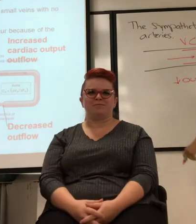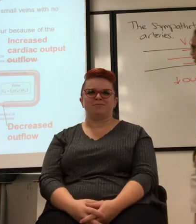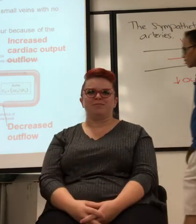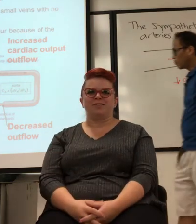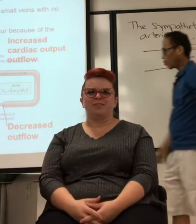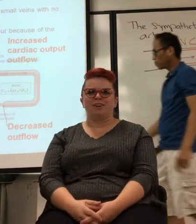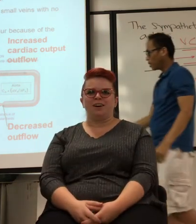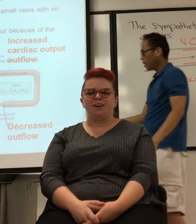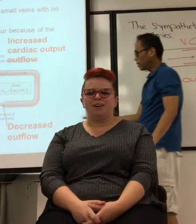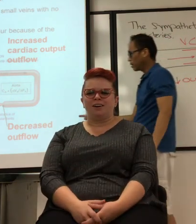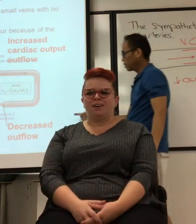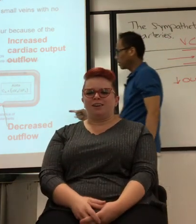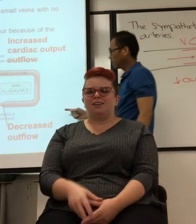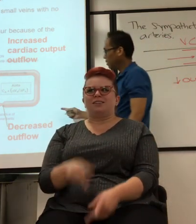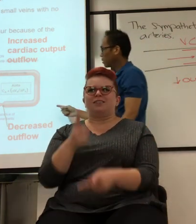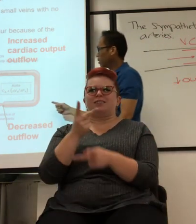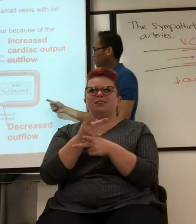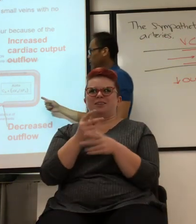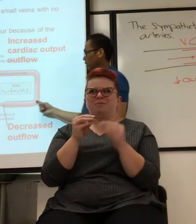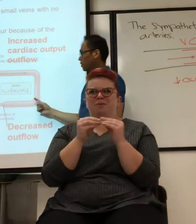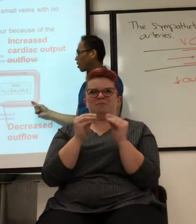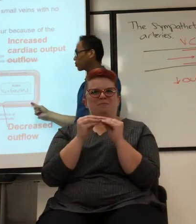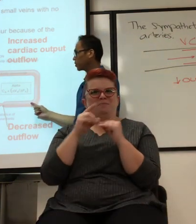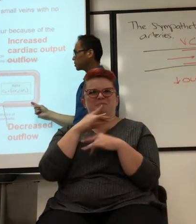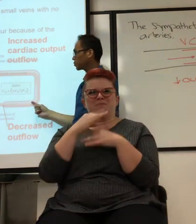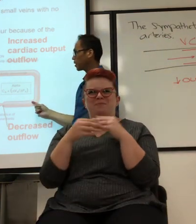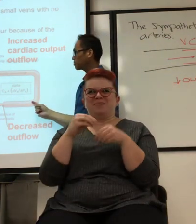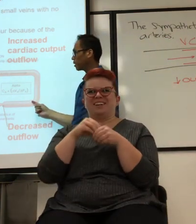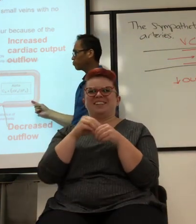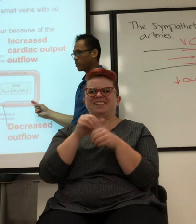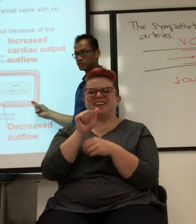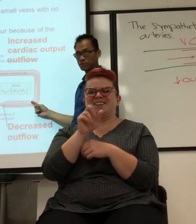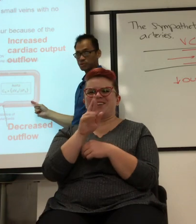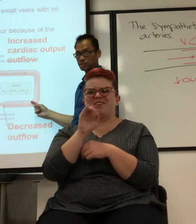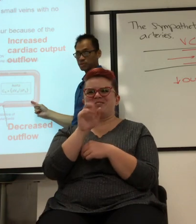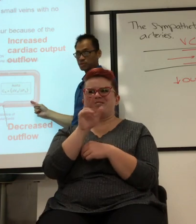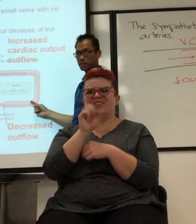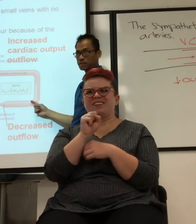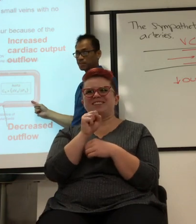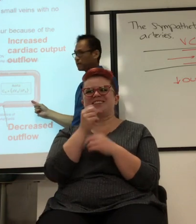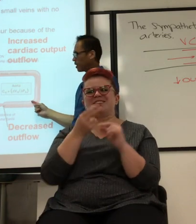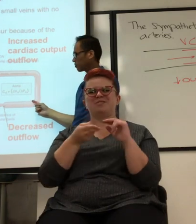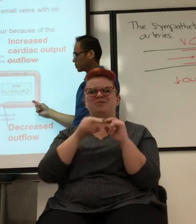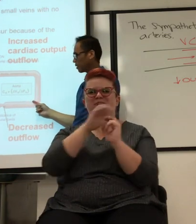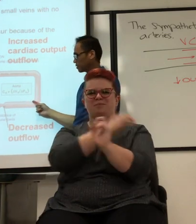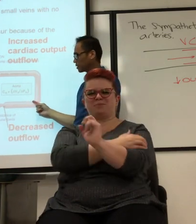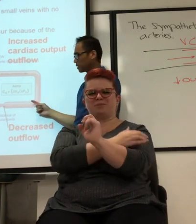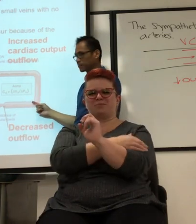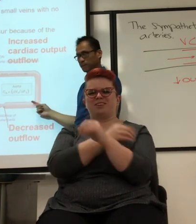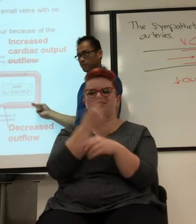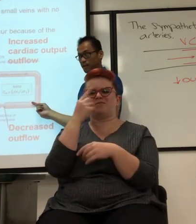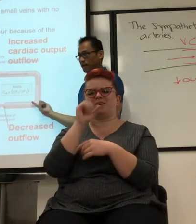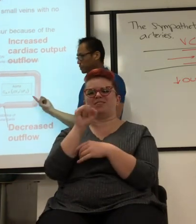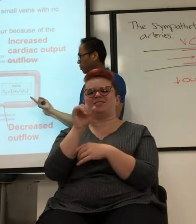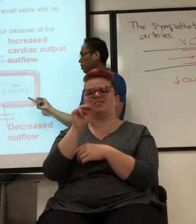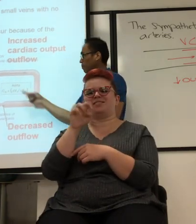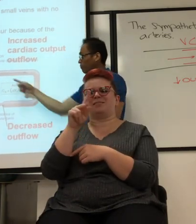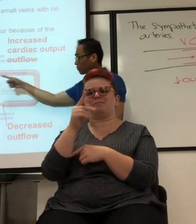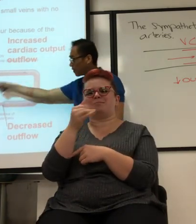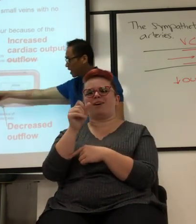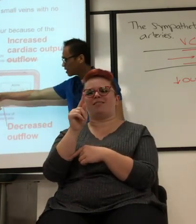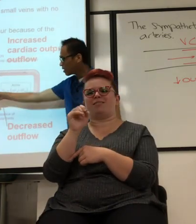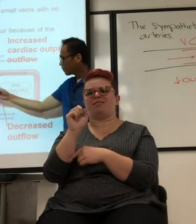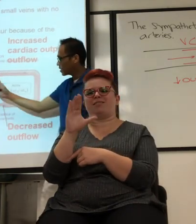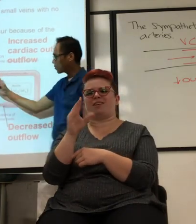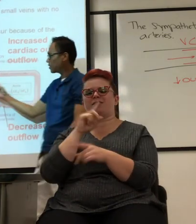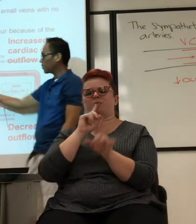You're keeping more blood in the arteries to raise blood pressure in a sympathetic response. That's good, okay? So, but